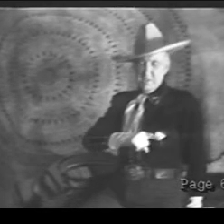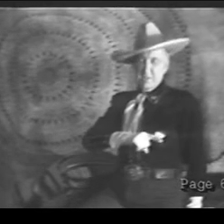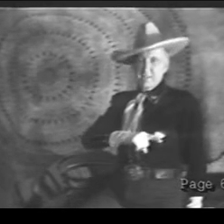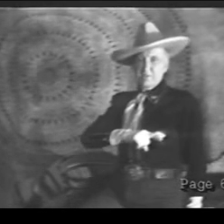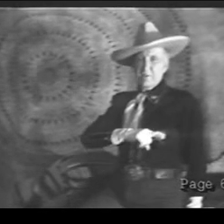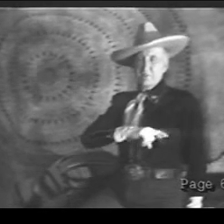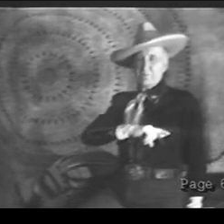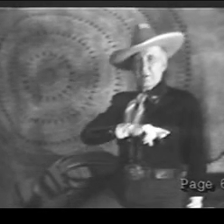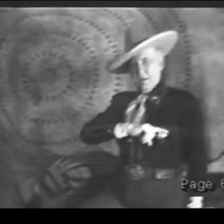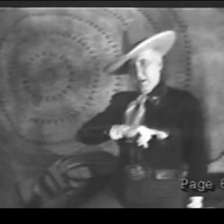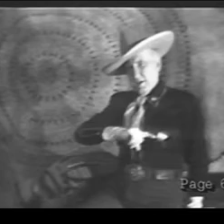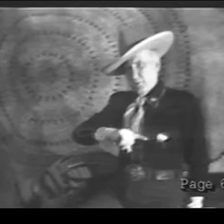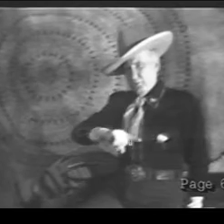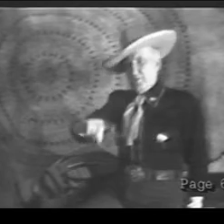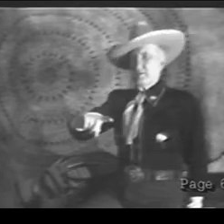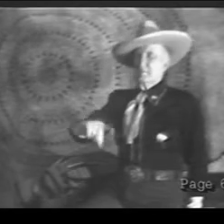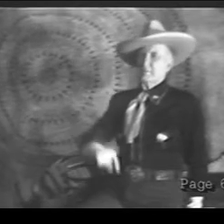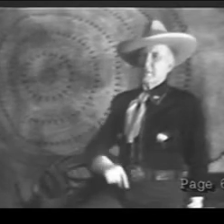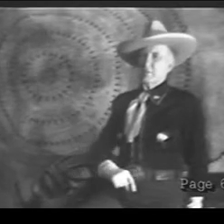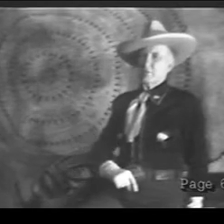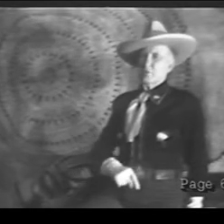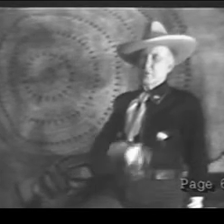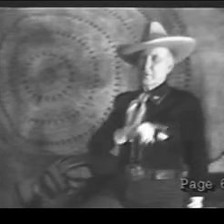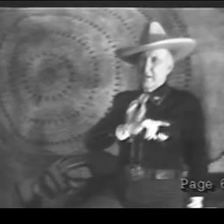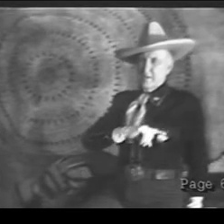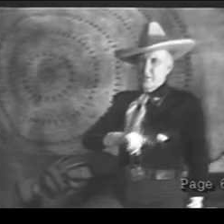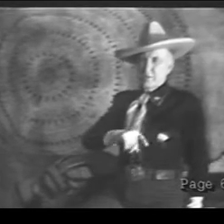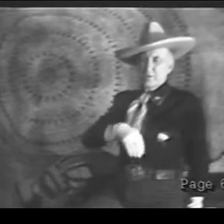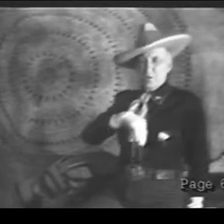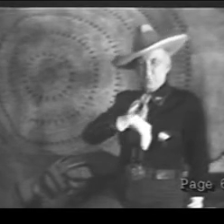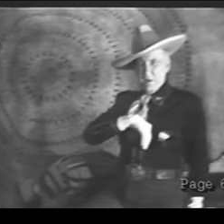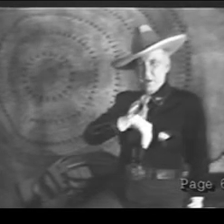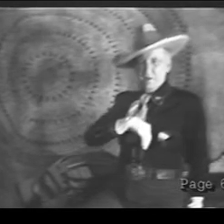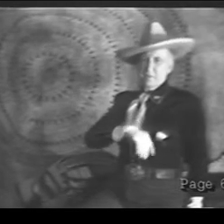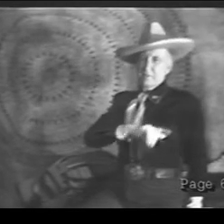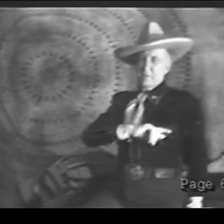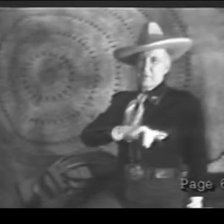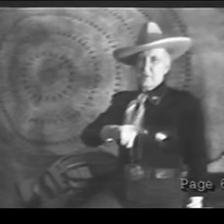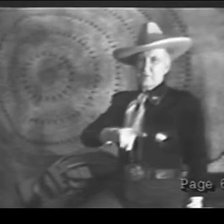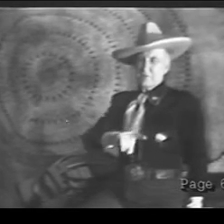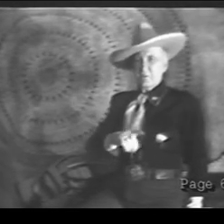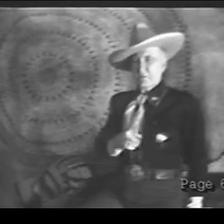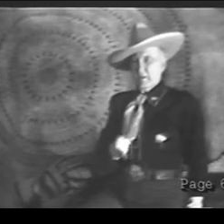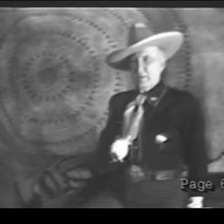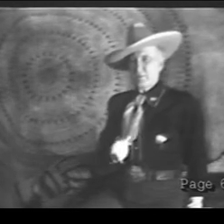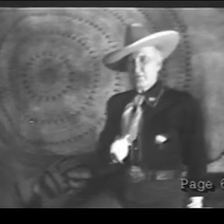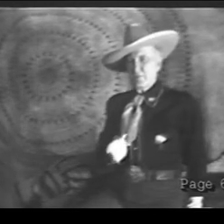his index finger this way, I think that is so. I think, or my heart thinks. And if he's